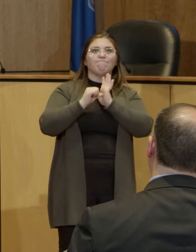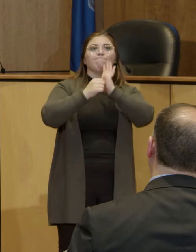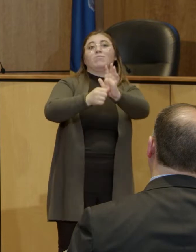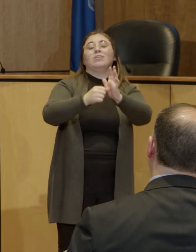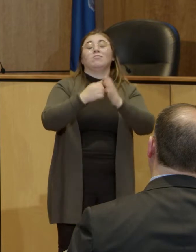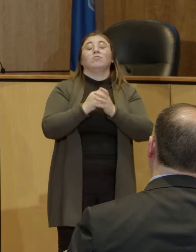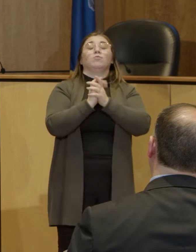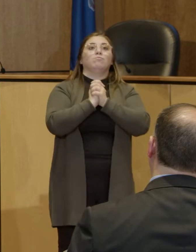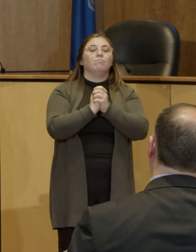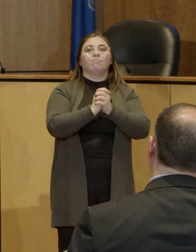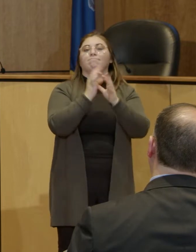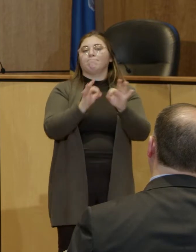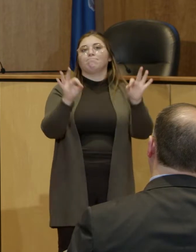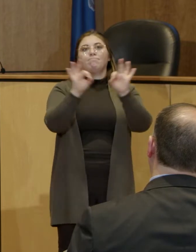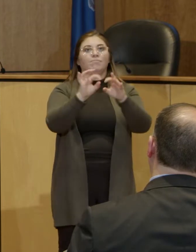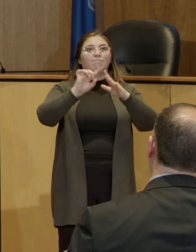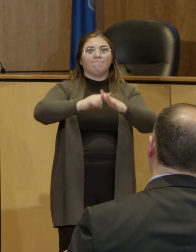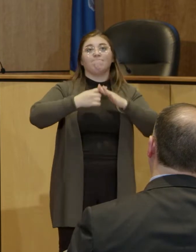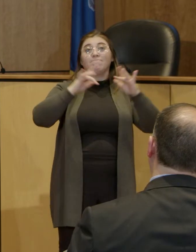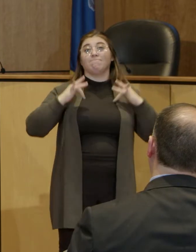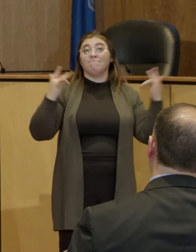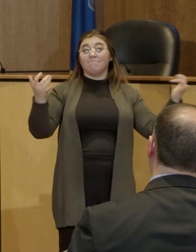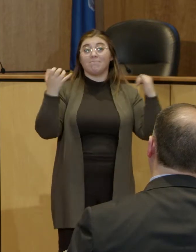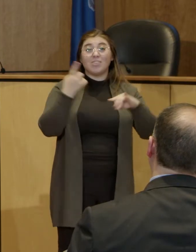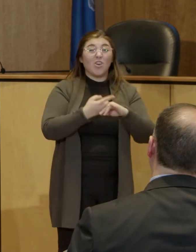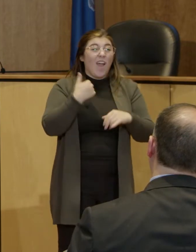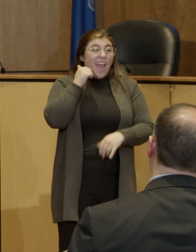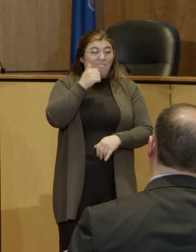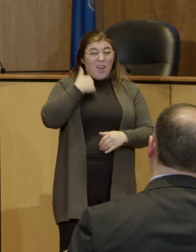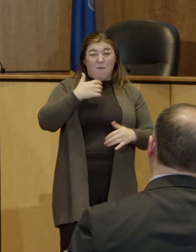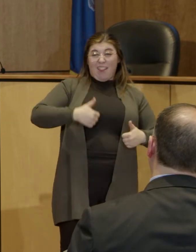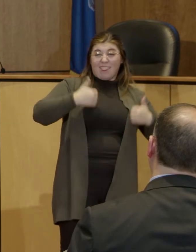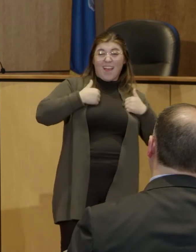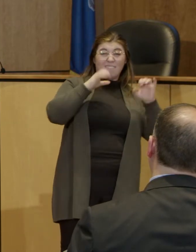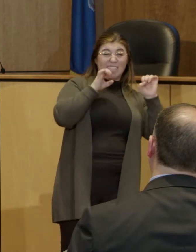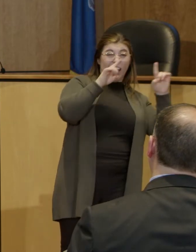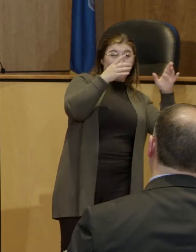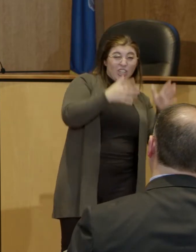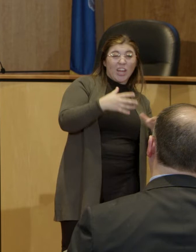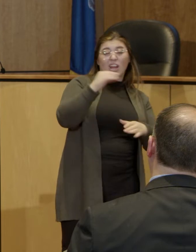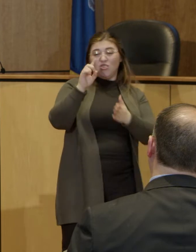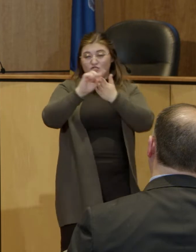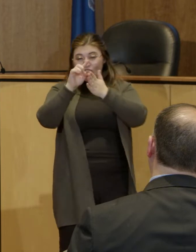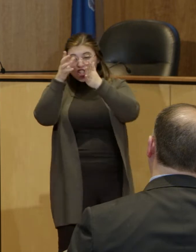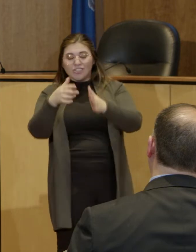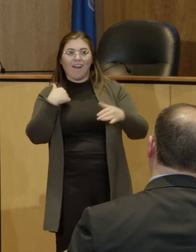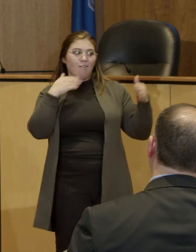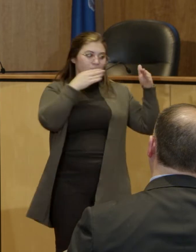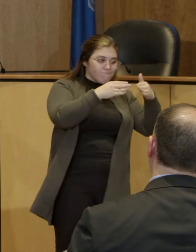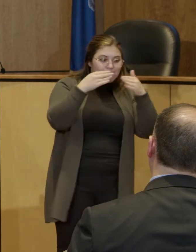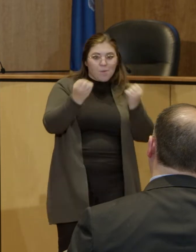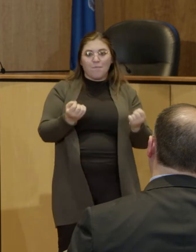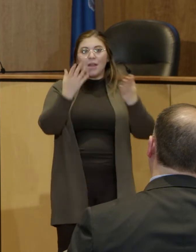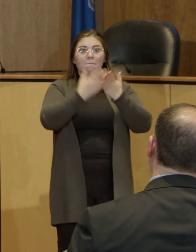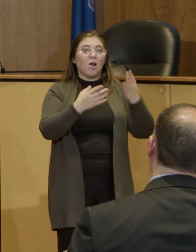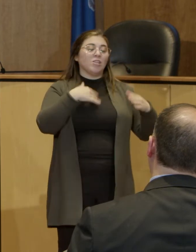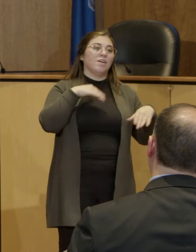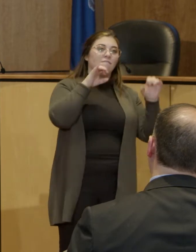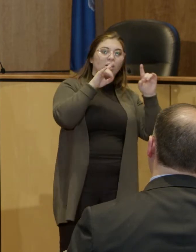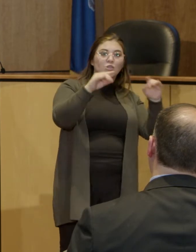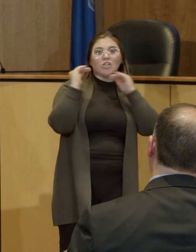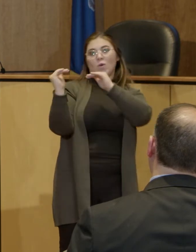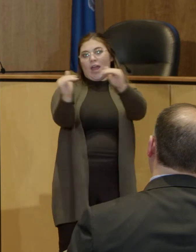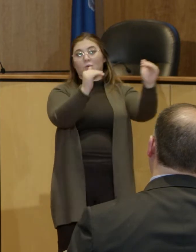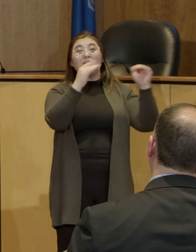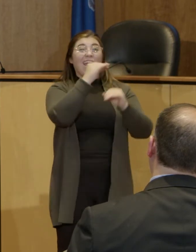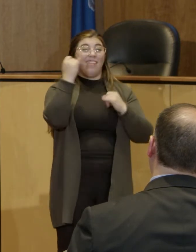occasion. So in my day-to-day life as an educator and a researcher, I'm focused on the many facets of educational equity and